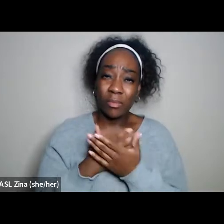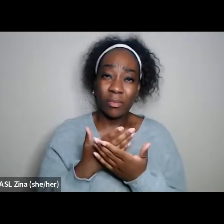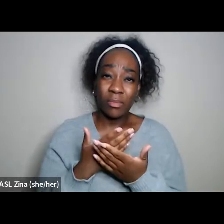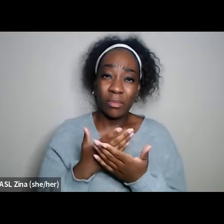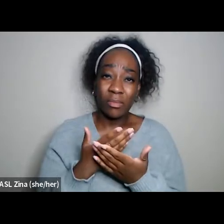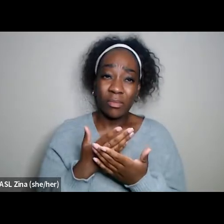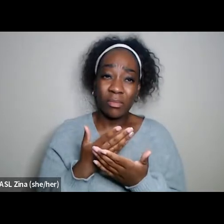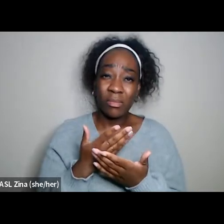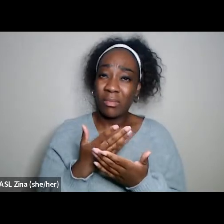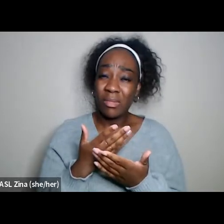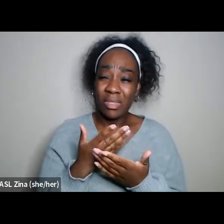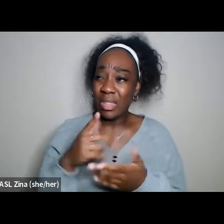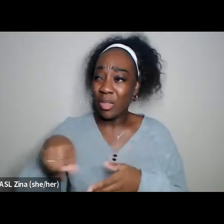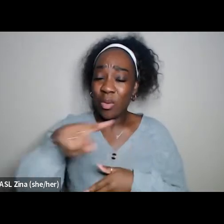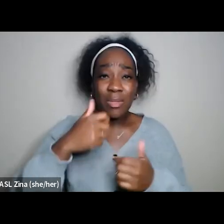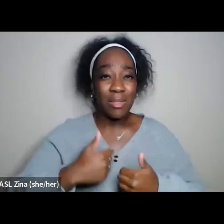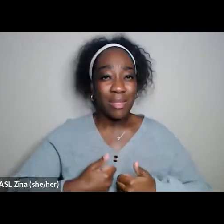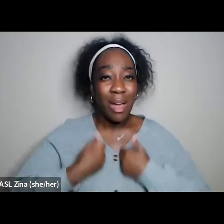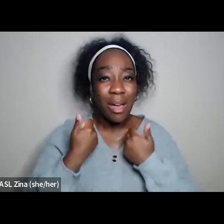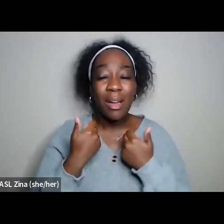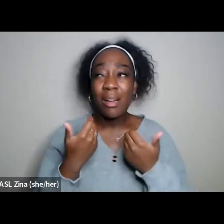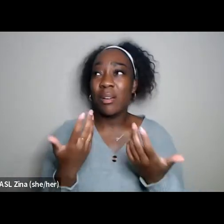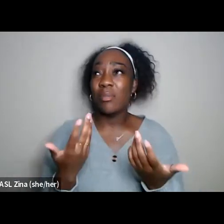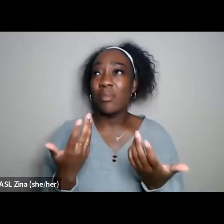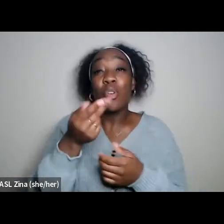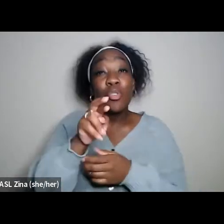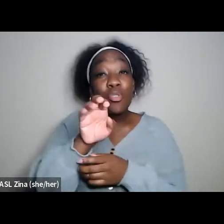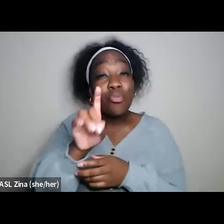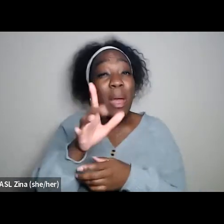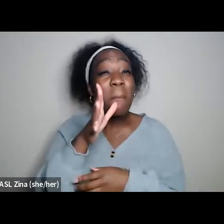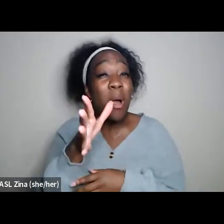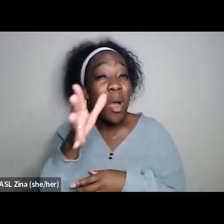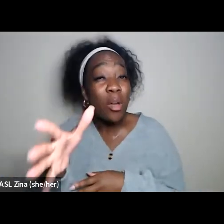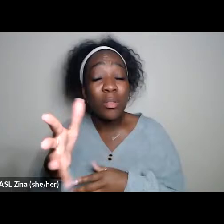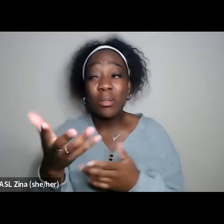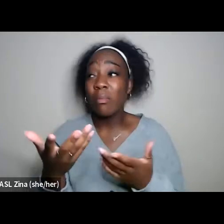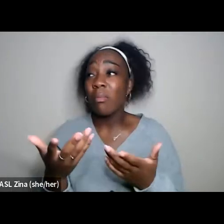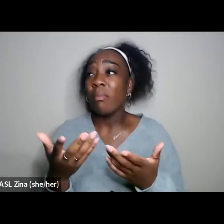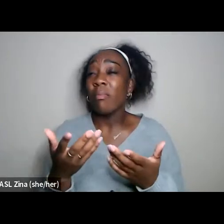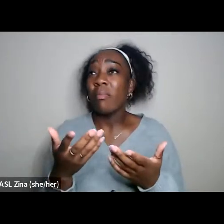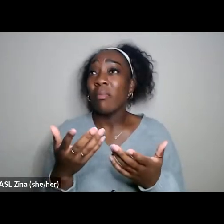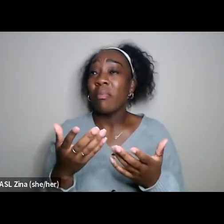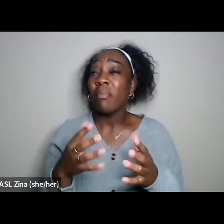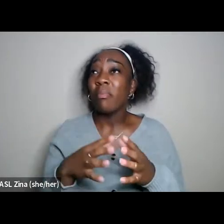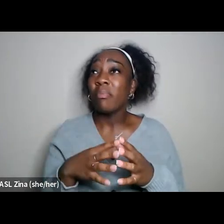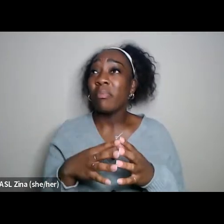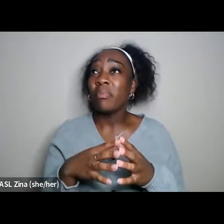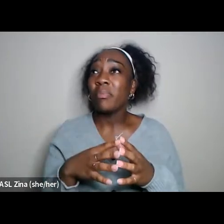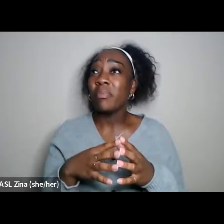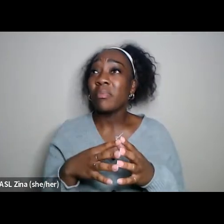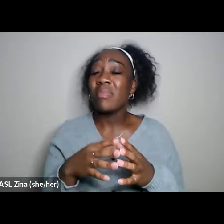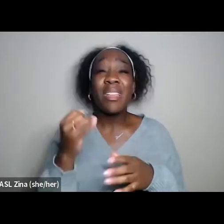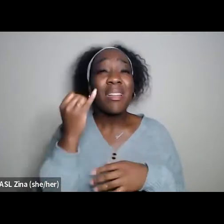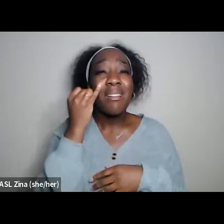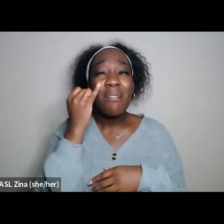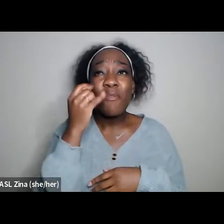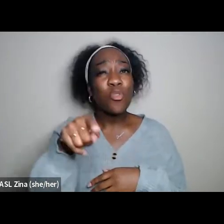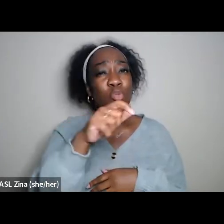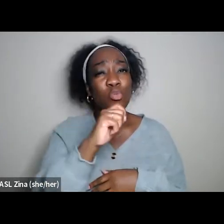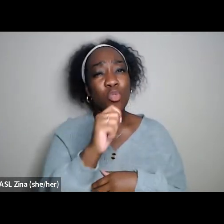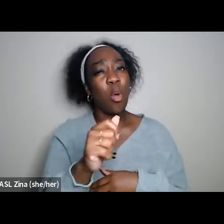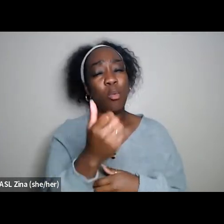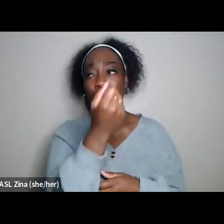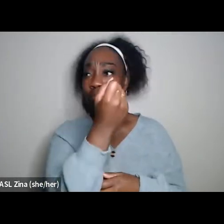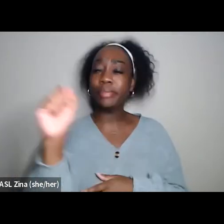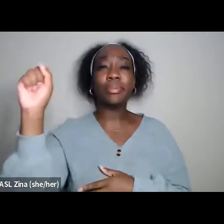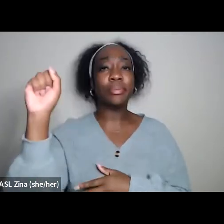theft of these lives of these grandmothers. If you don't stand up for your grandmother,